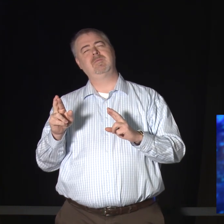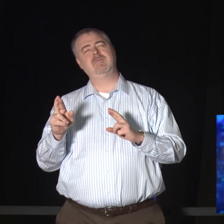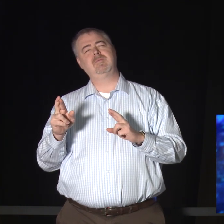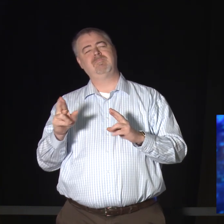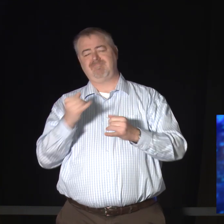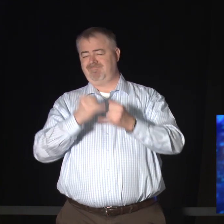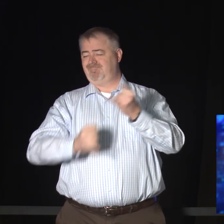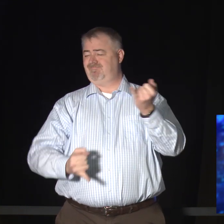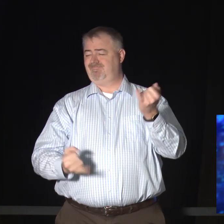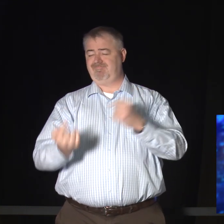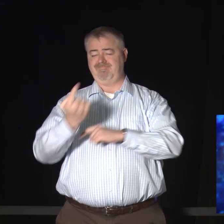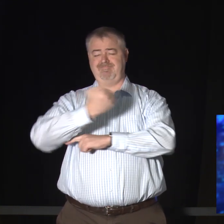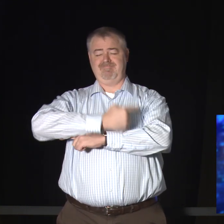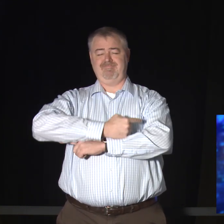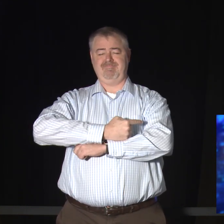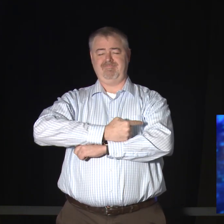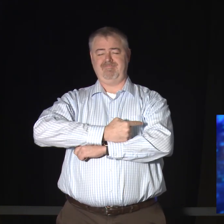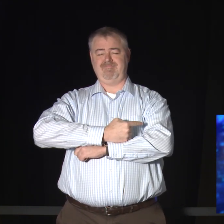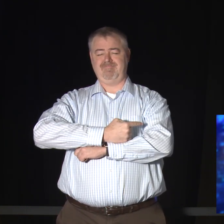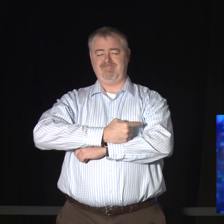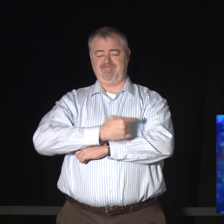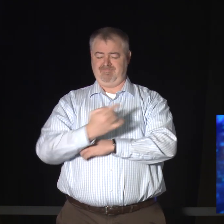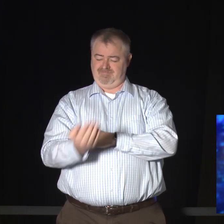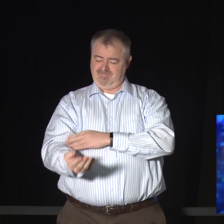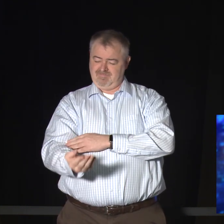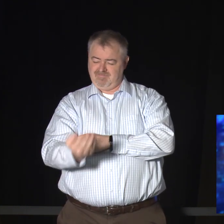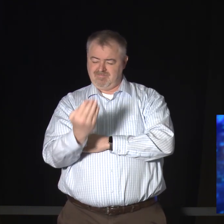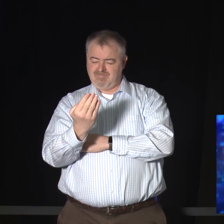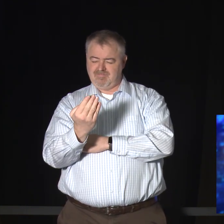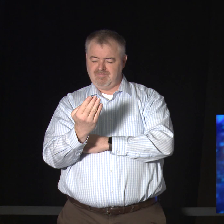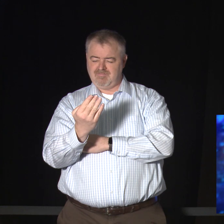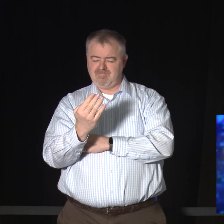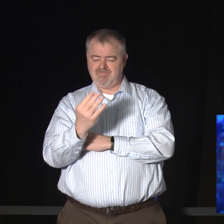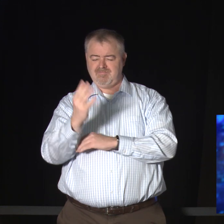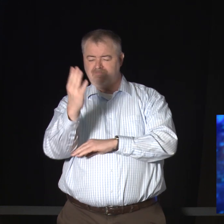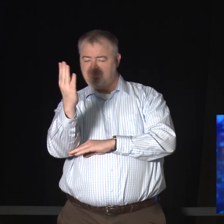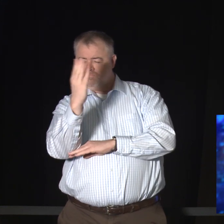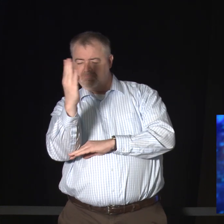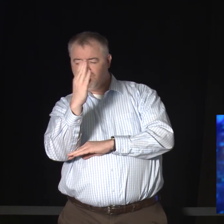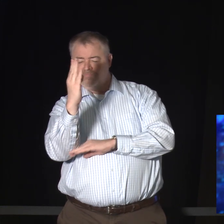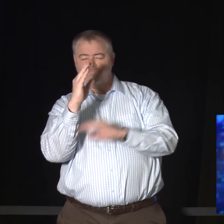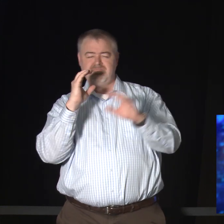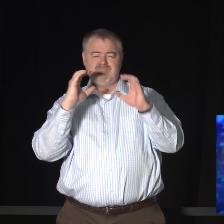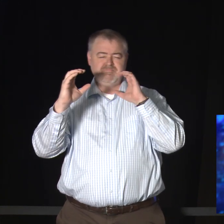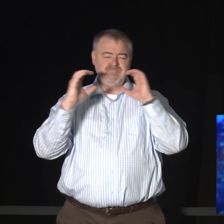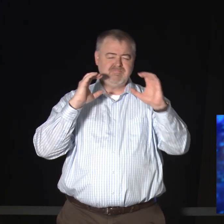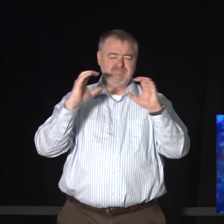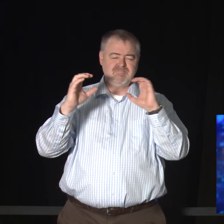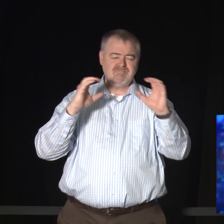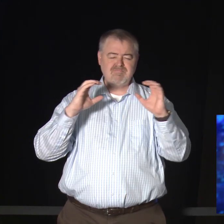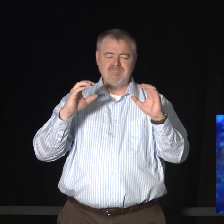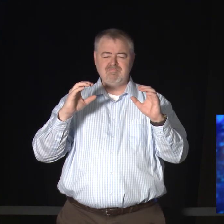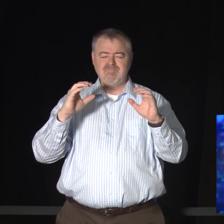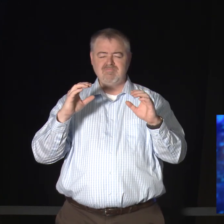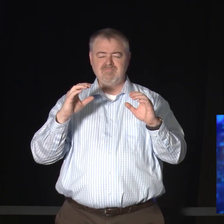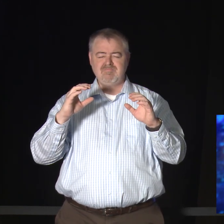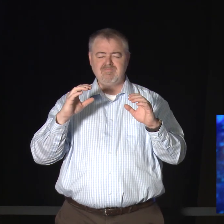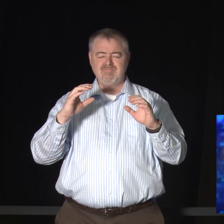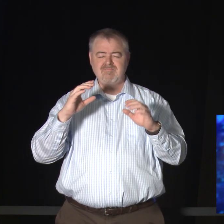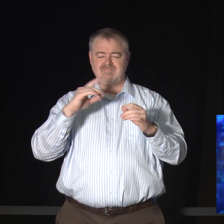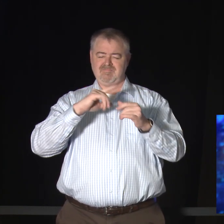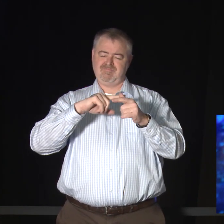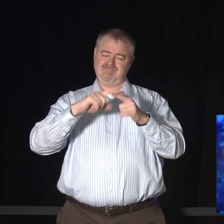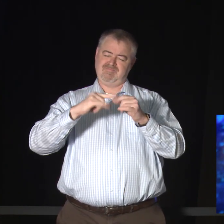It's our final day. We've got this morning, we've got a conversation mid-morning, and then we've got a final charge, and we're headed back.